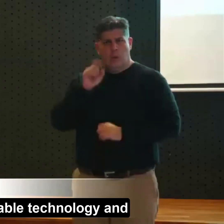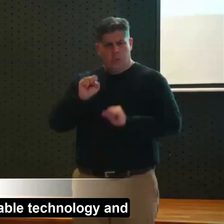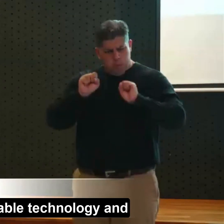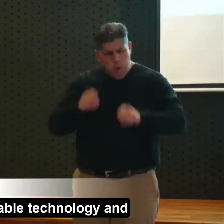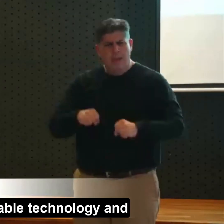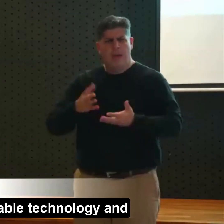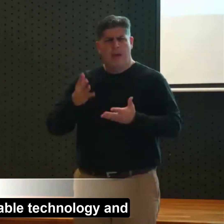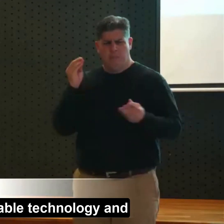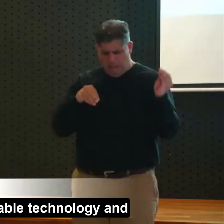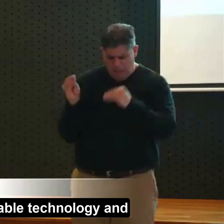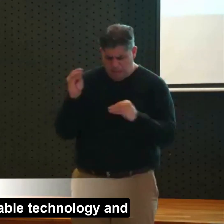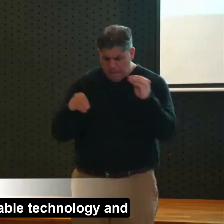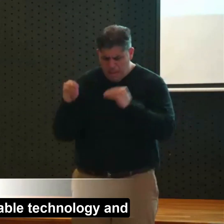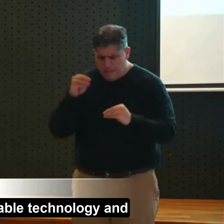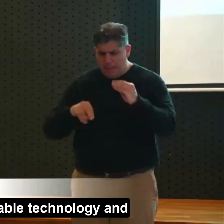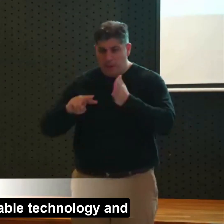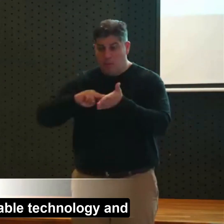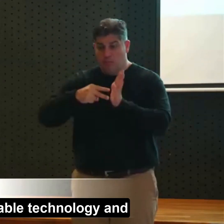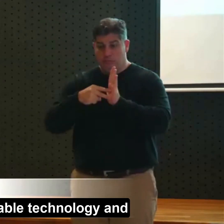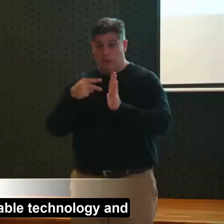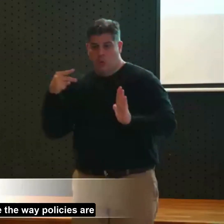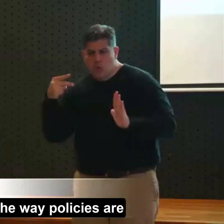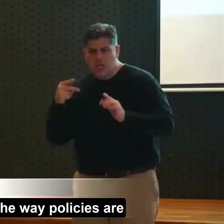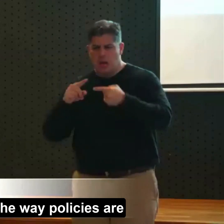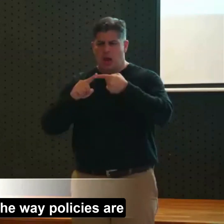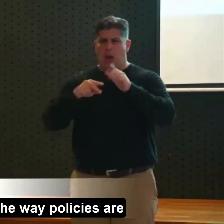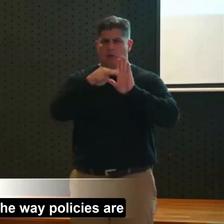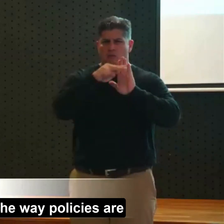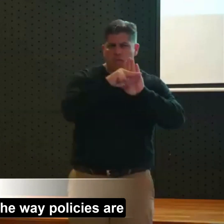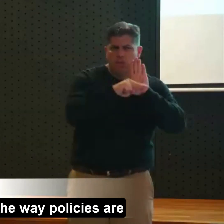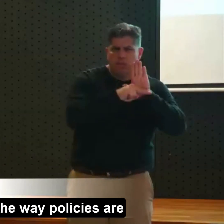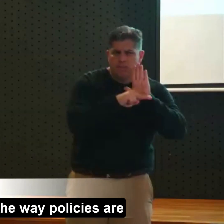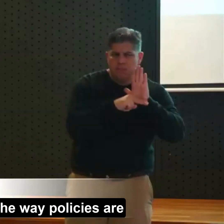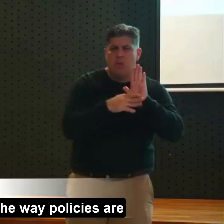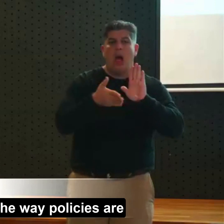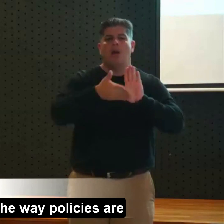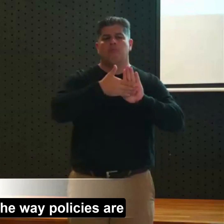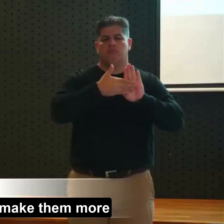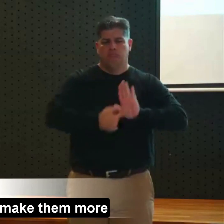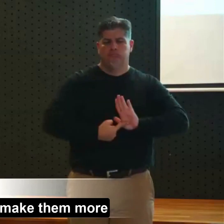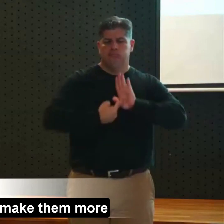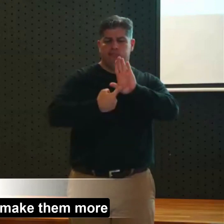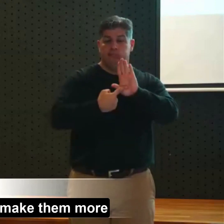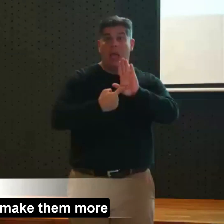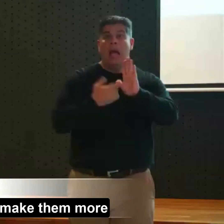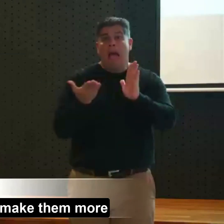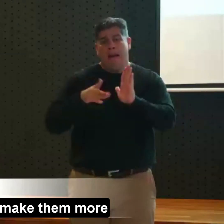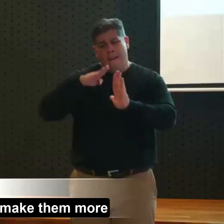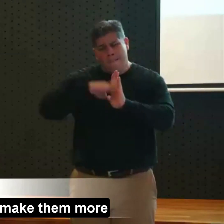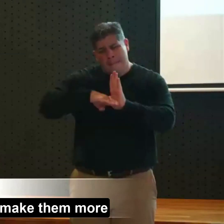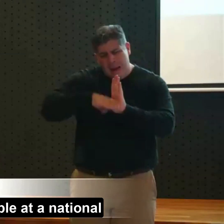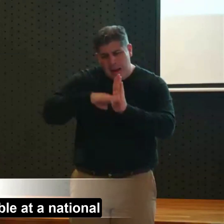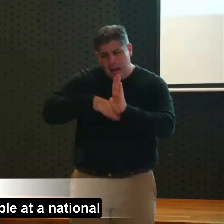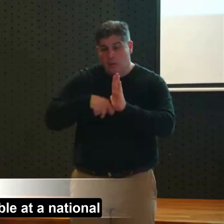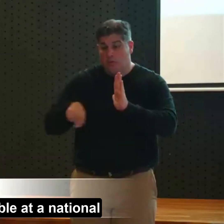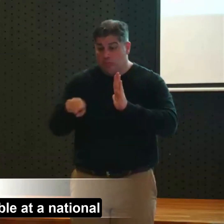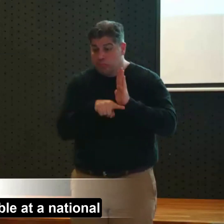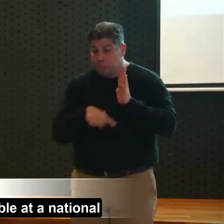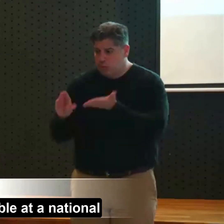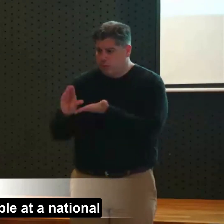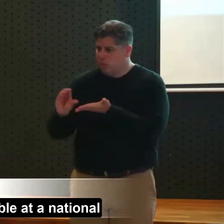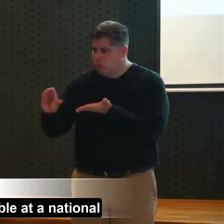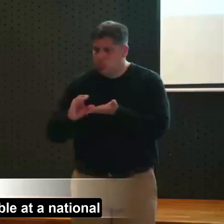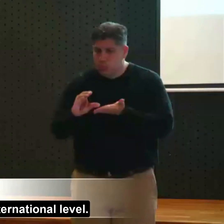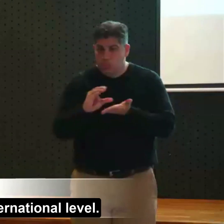affordable technology and to change the way policies are made to make them more